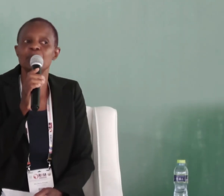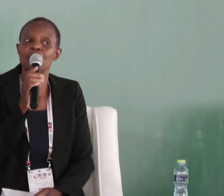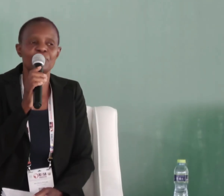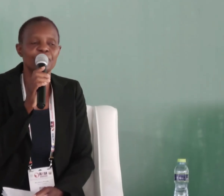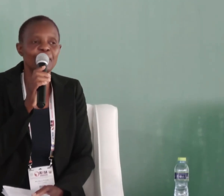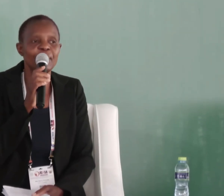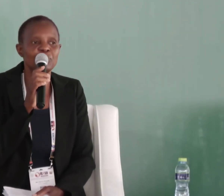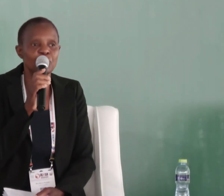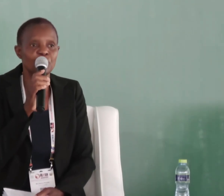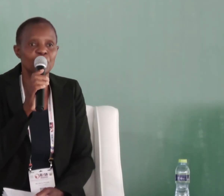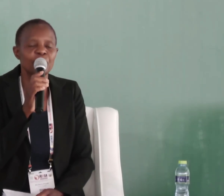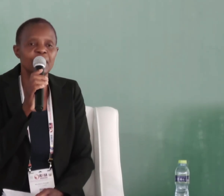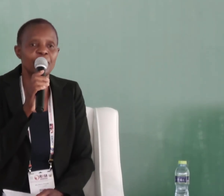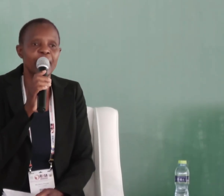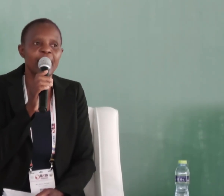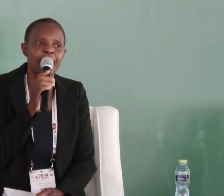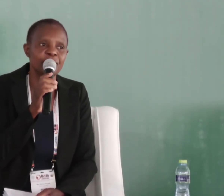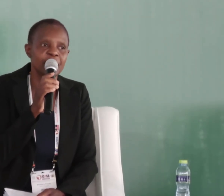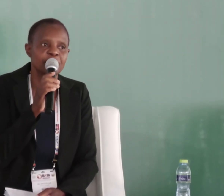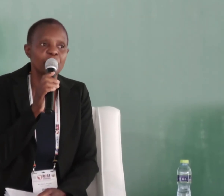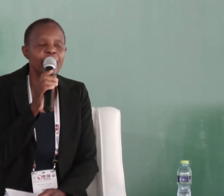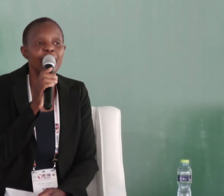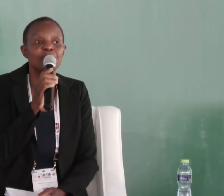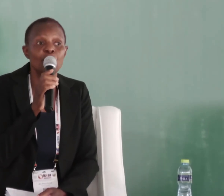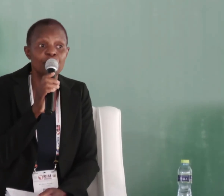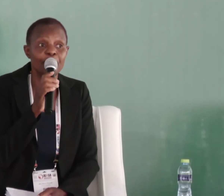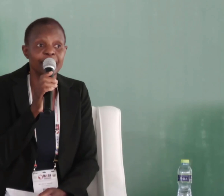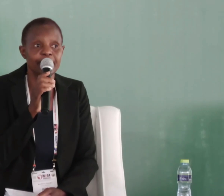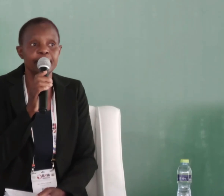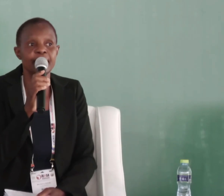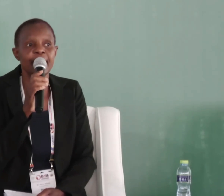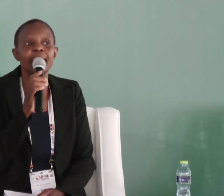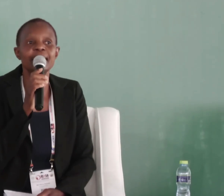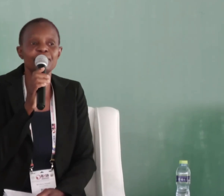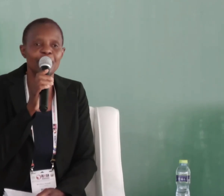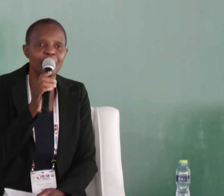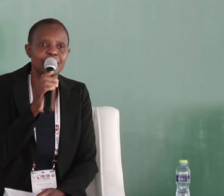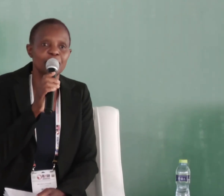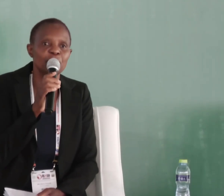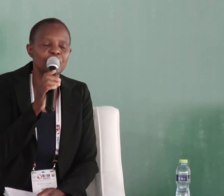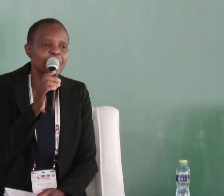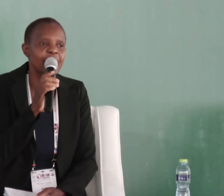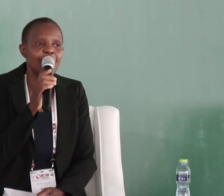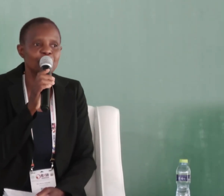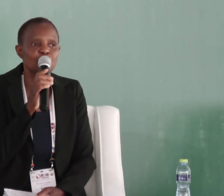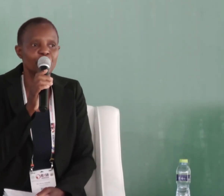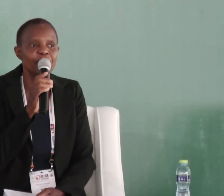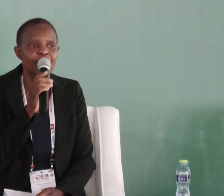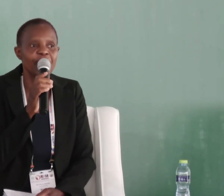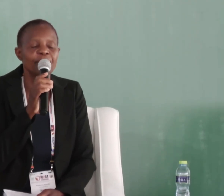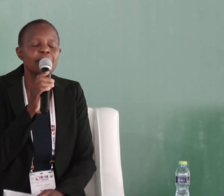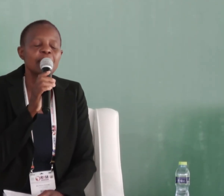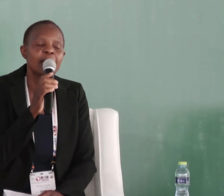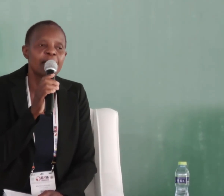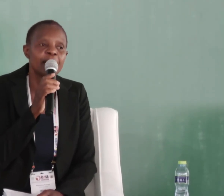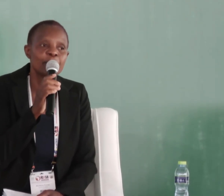And all of them in total, they were 100. So we had 4 pharmacies. And each pharmacy would take up to